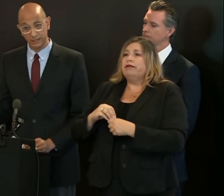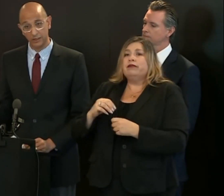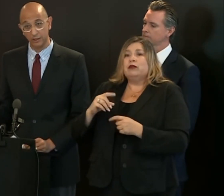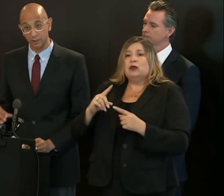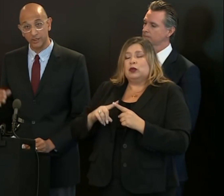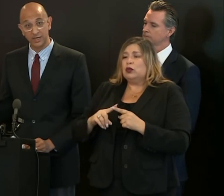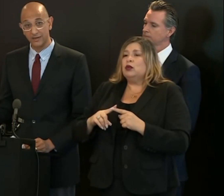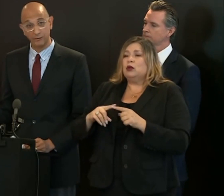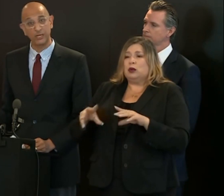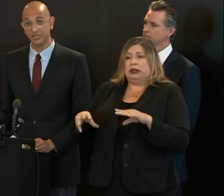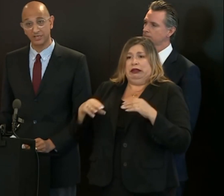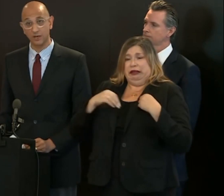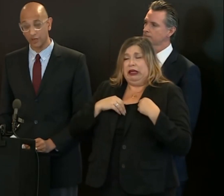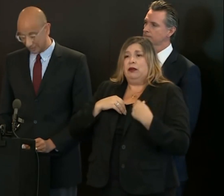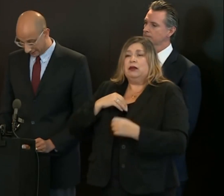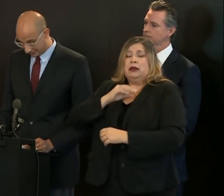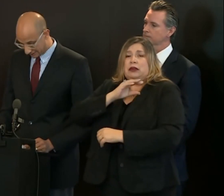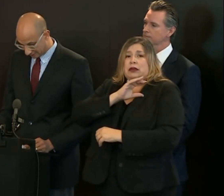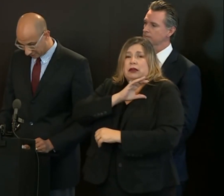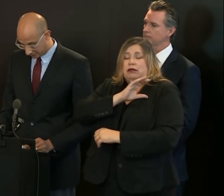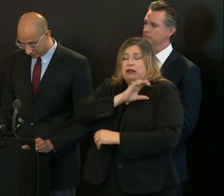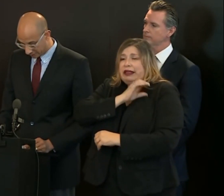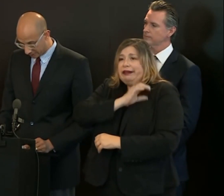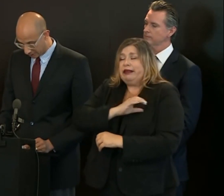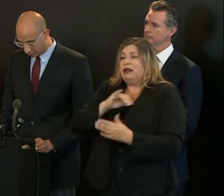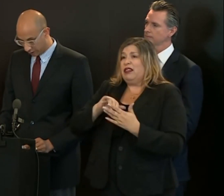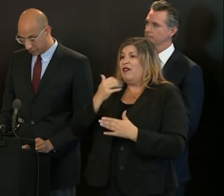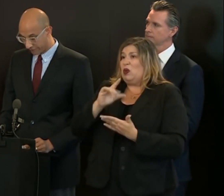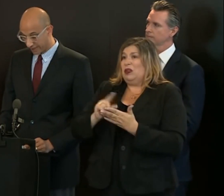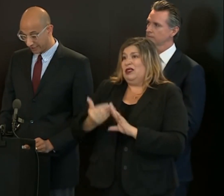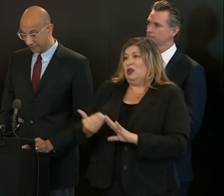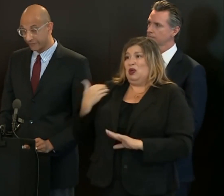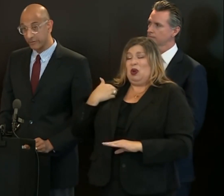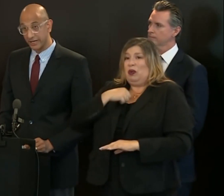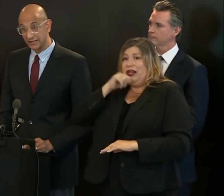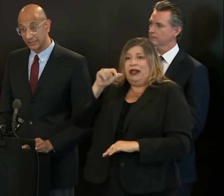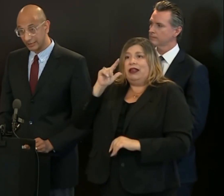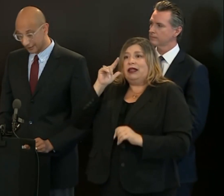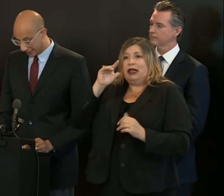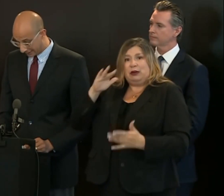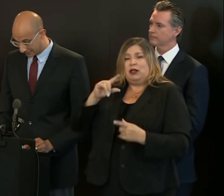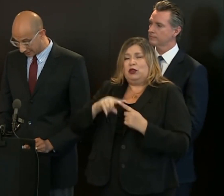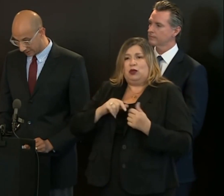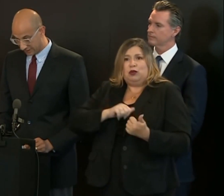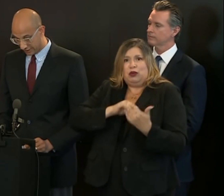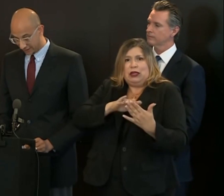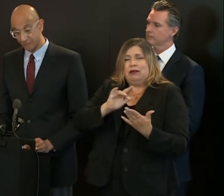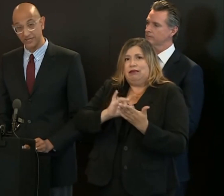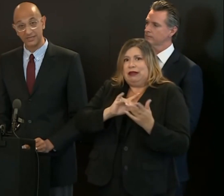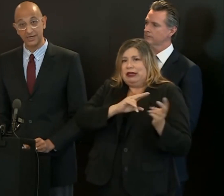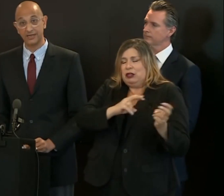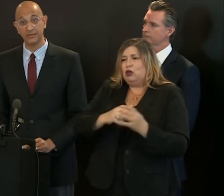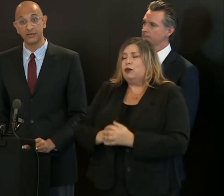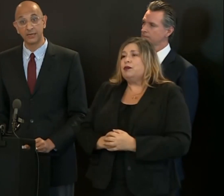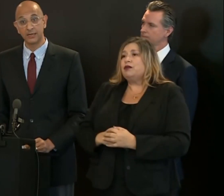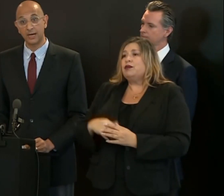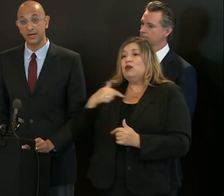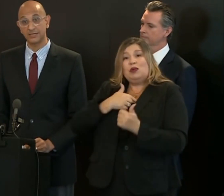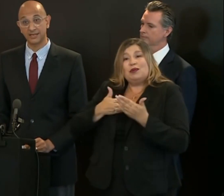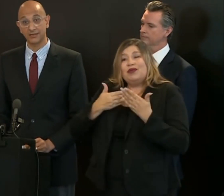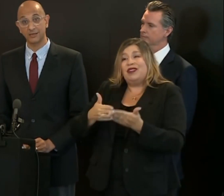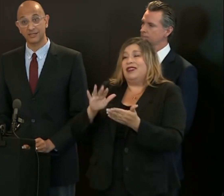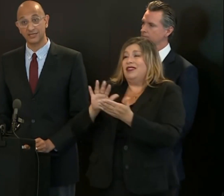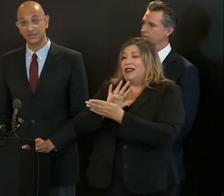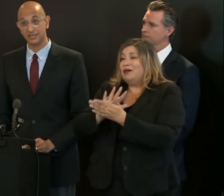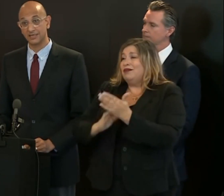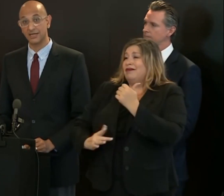a clinical load that weeks ago wasn't anticipated. We are providing information, guidance in documents and in